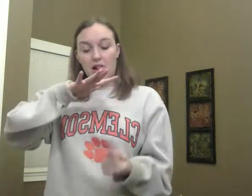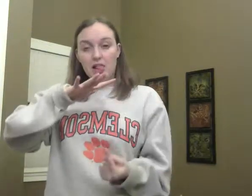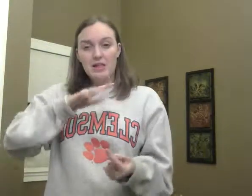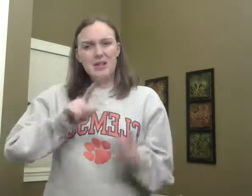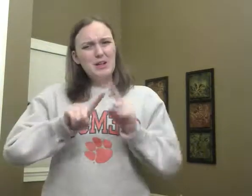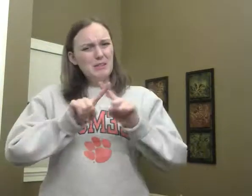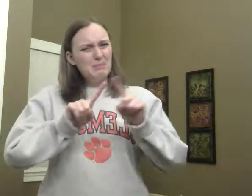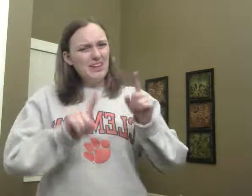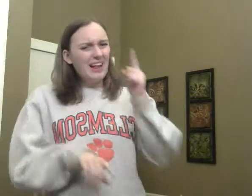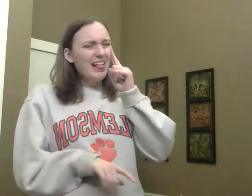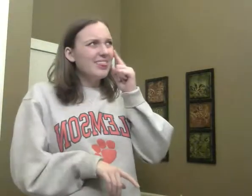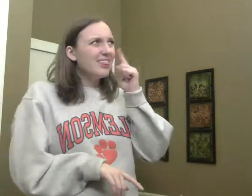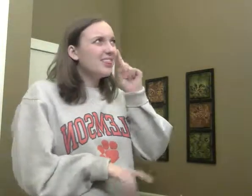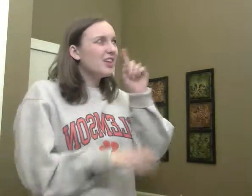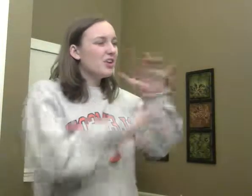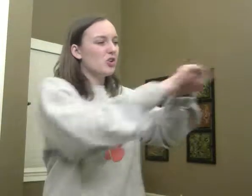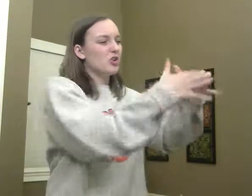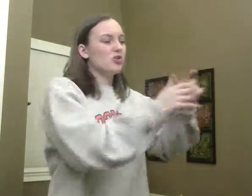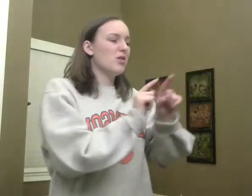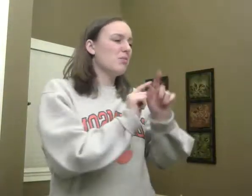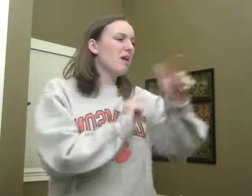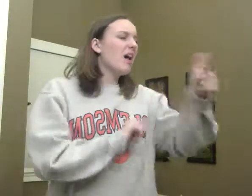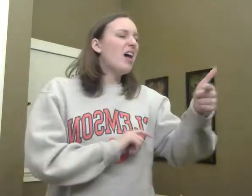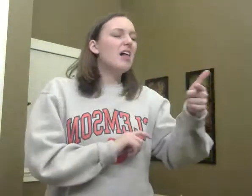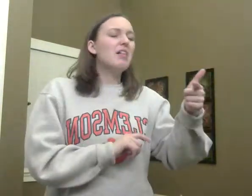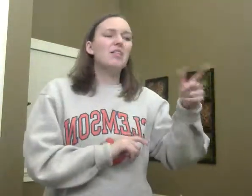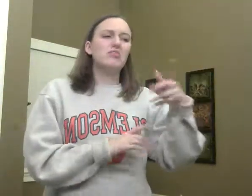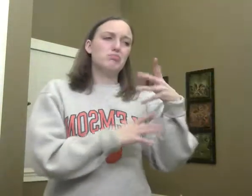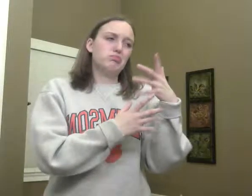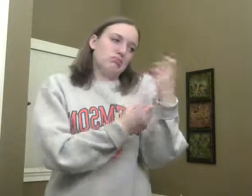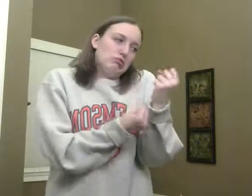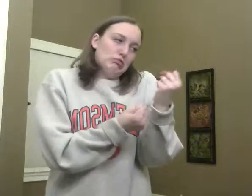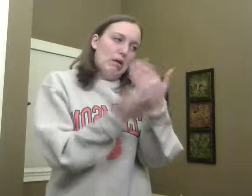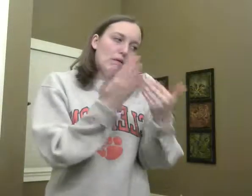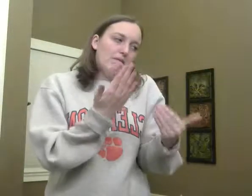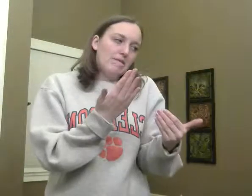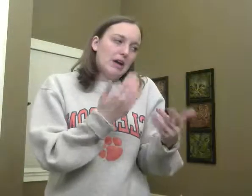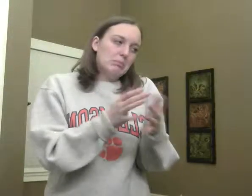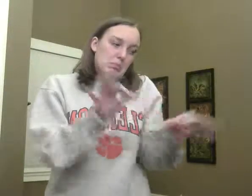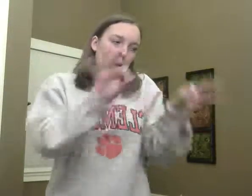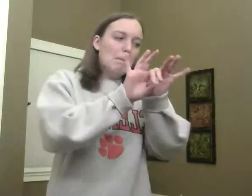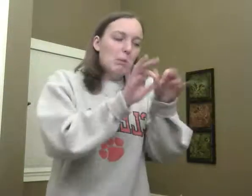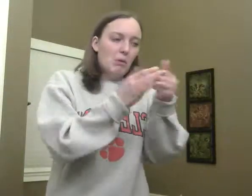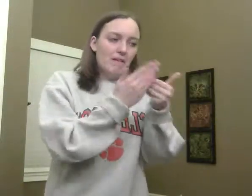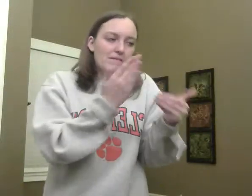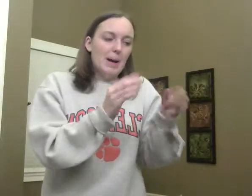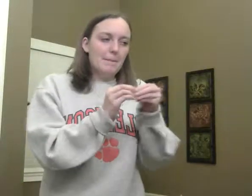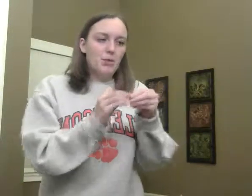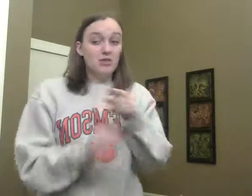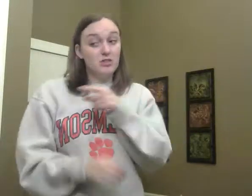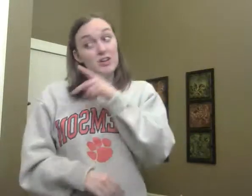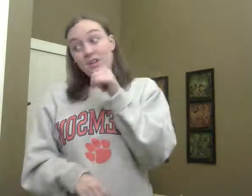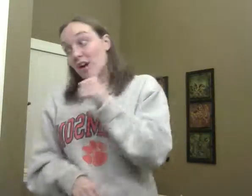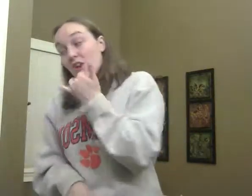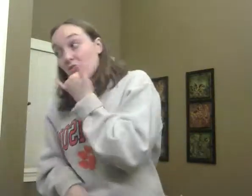group got another fact that was just a little bit stronger. You're not wrong. You are not wrong. But let's see if someone can support it